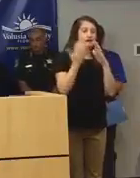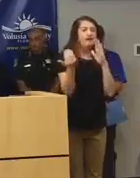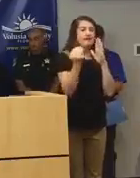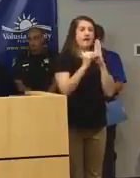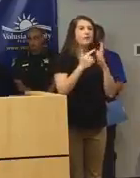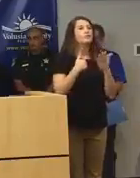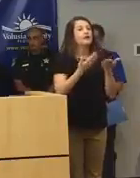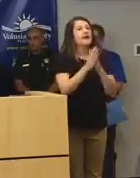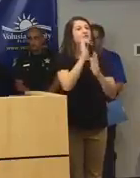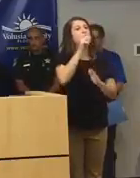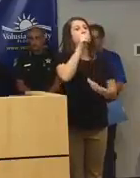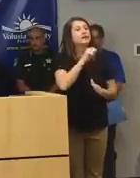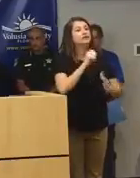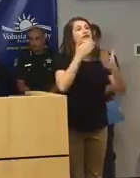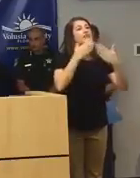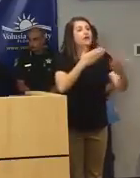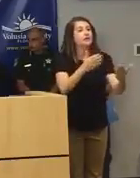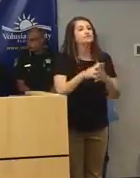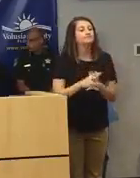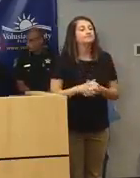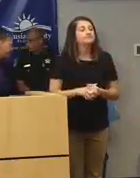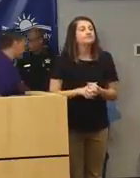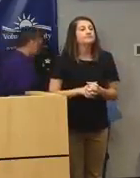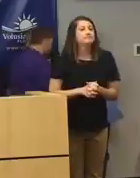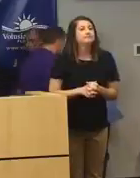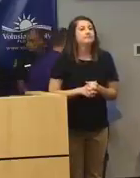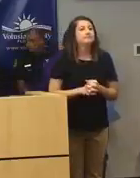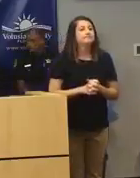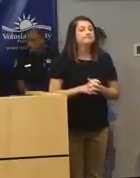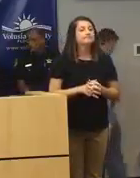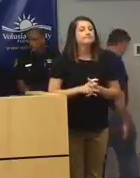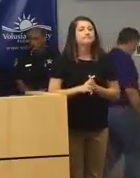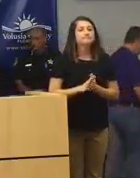just ask for patience. Thank you.